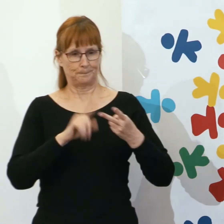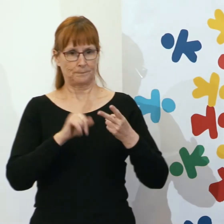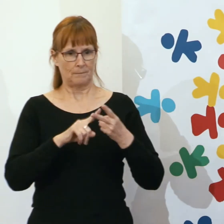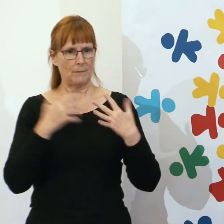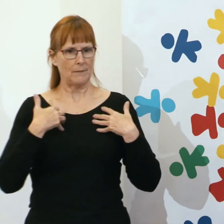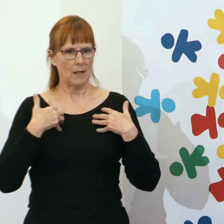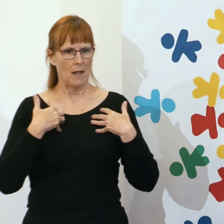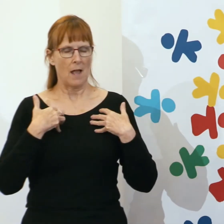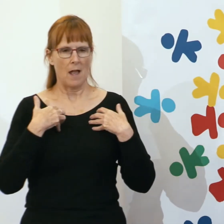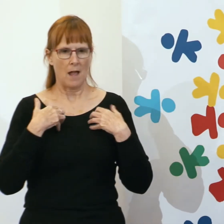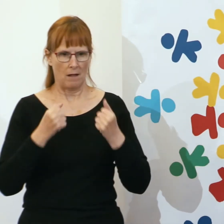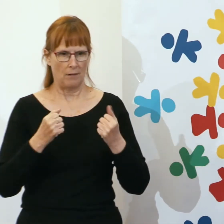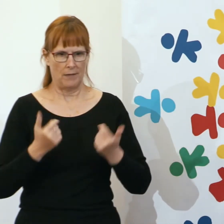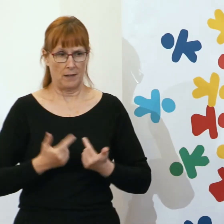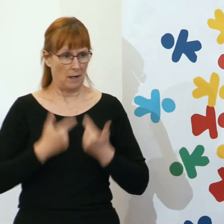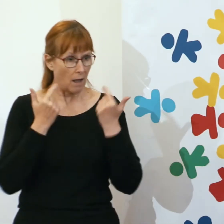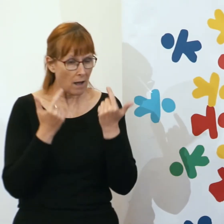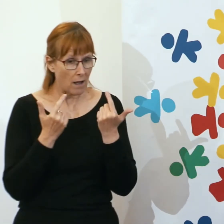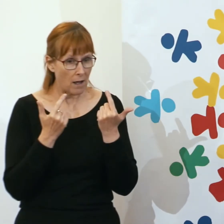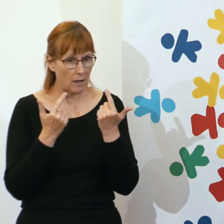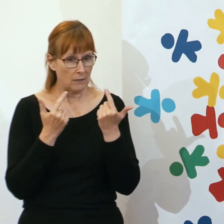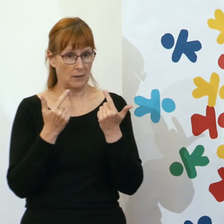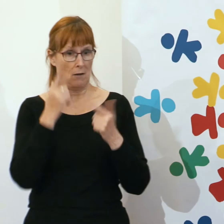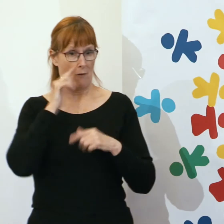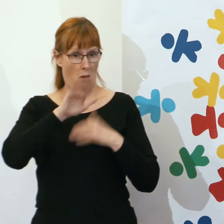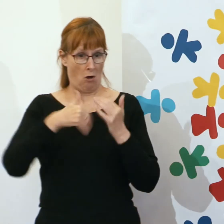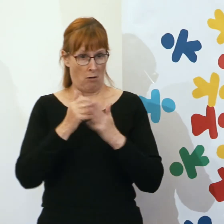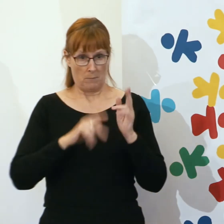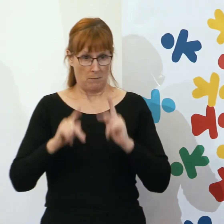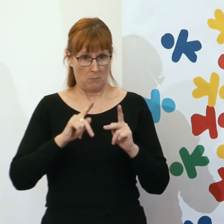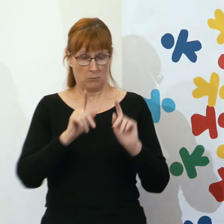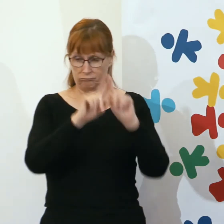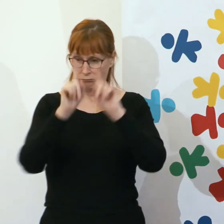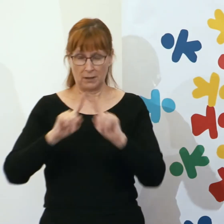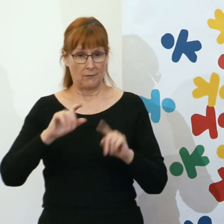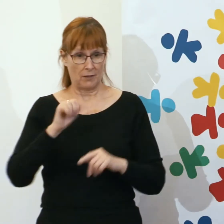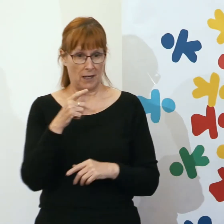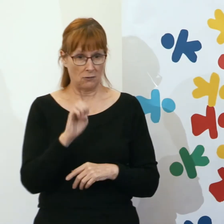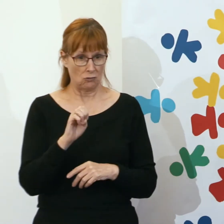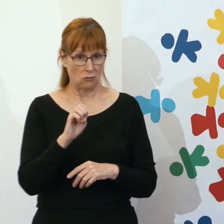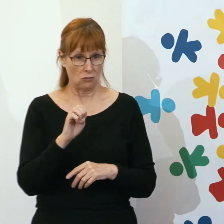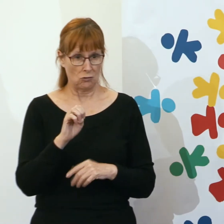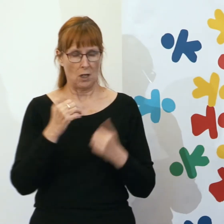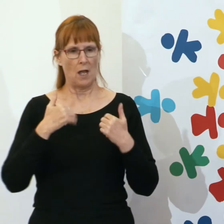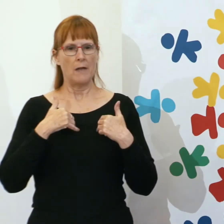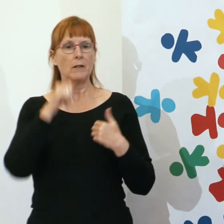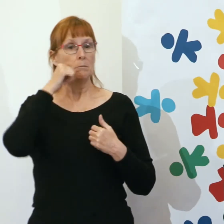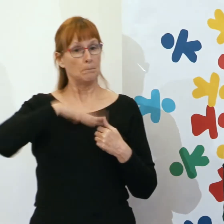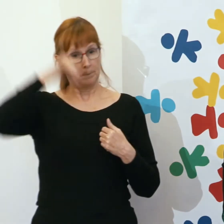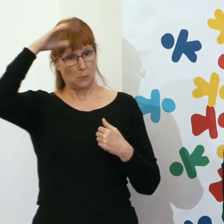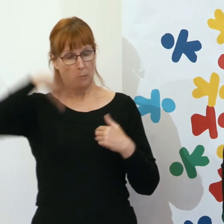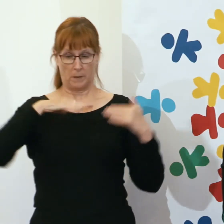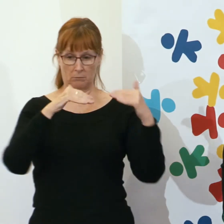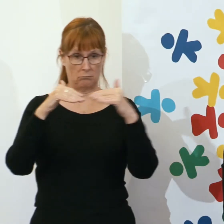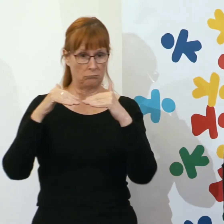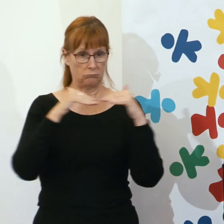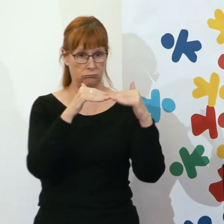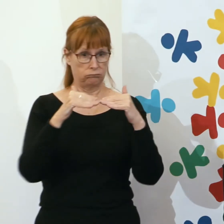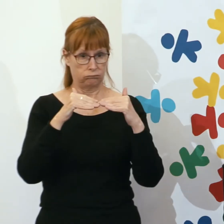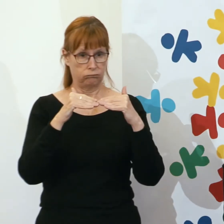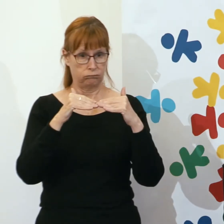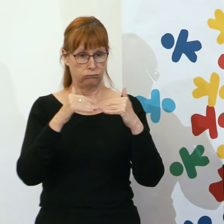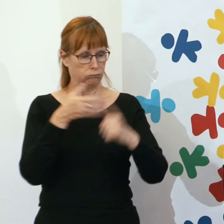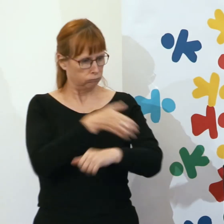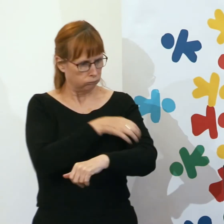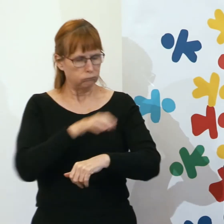healthy lives and promote well-being for all at all ages, achieve gender equality and empower